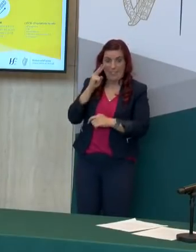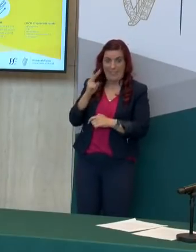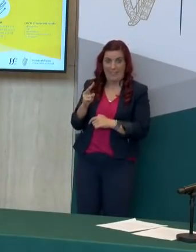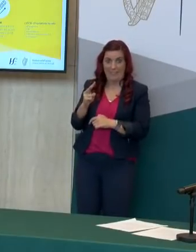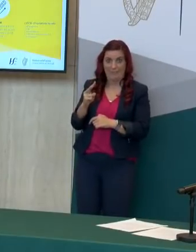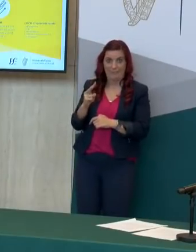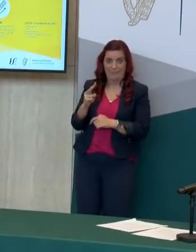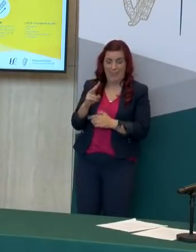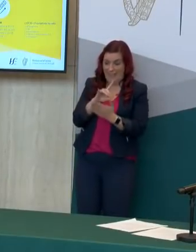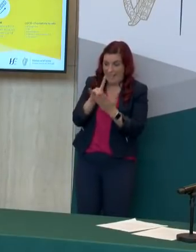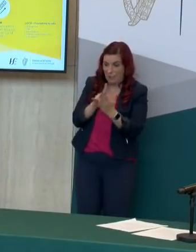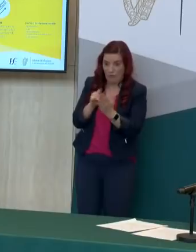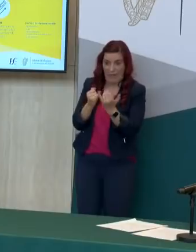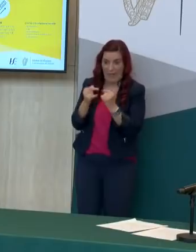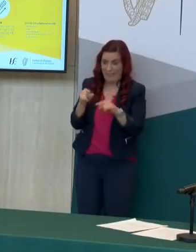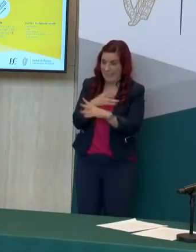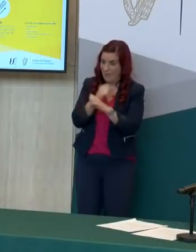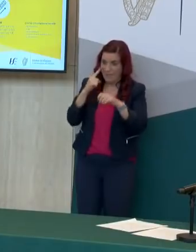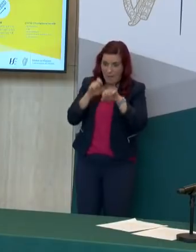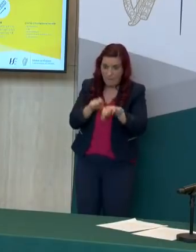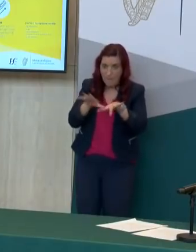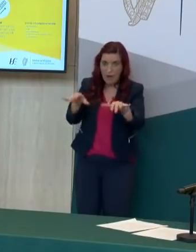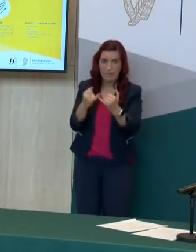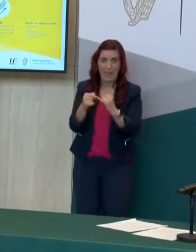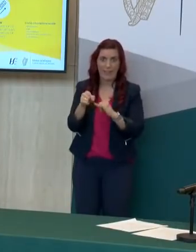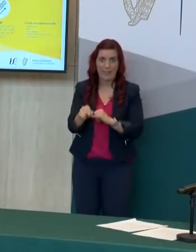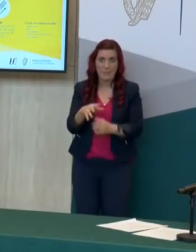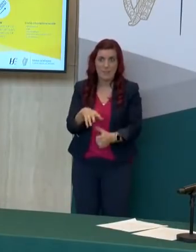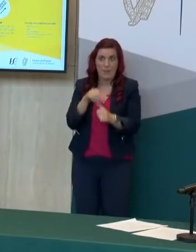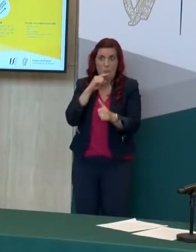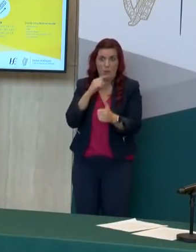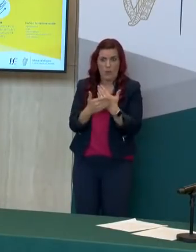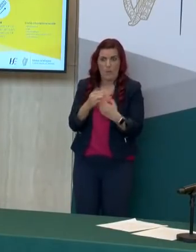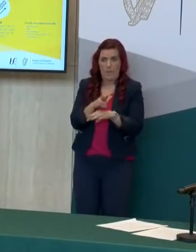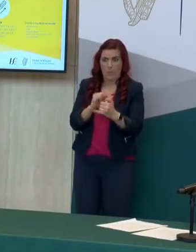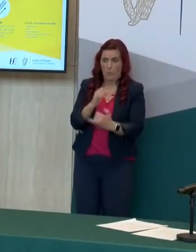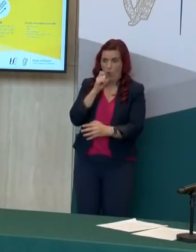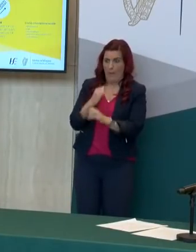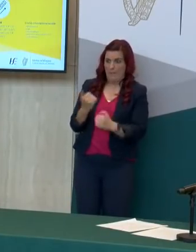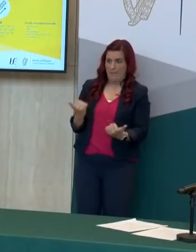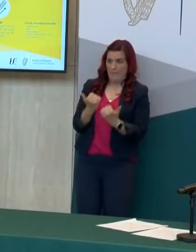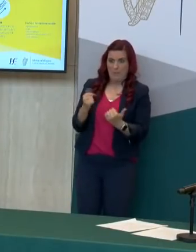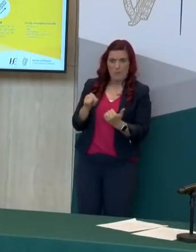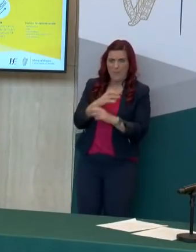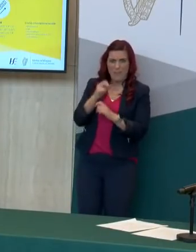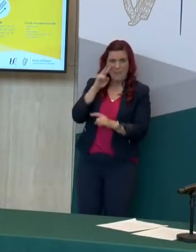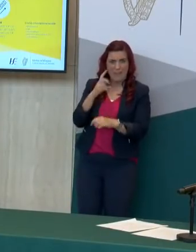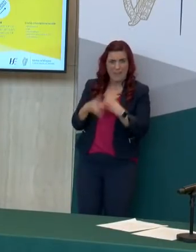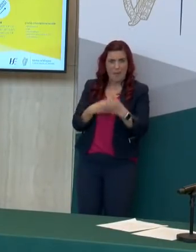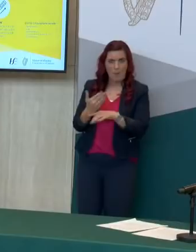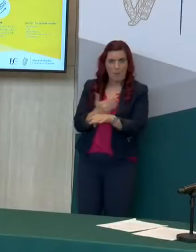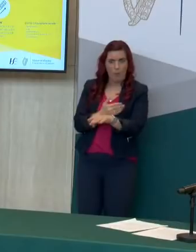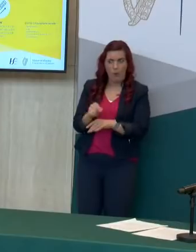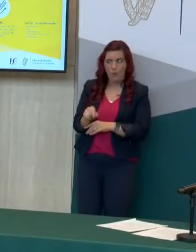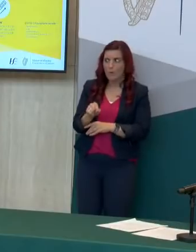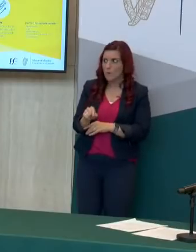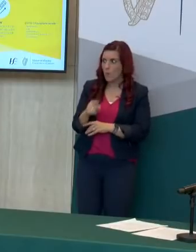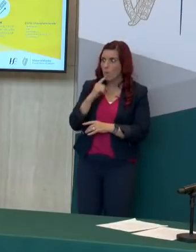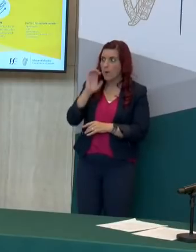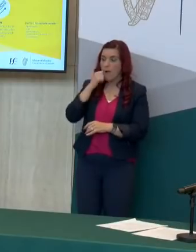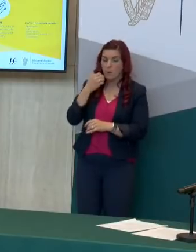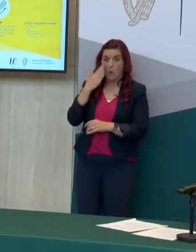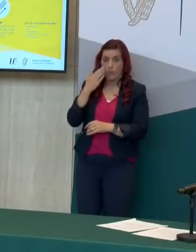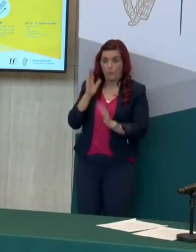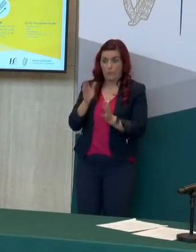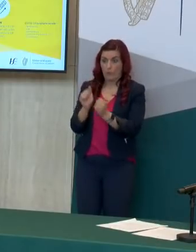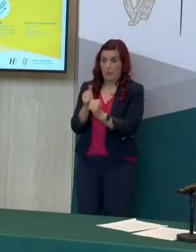a transmission pattern, particularly among people who don't have symptoms, of upwards of 20 or 40%. So we know from that from those close contacts that